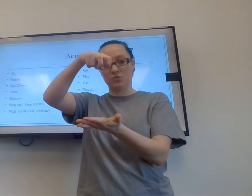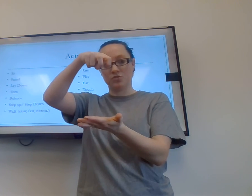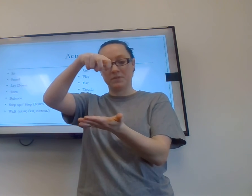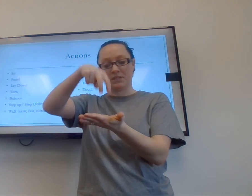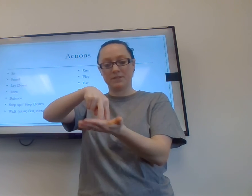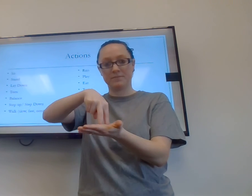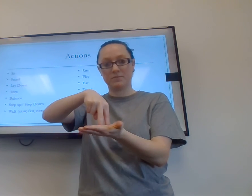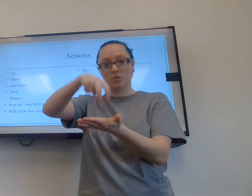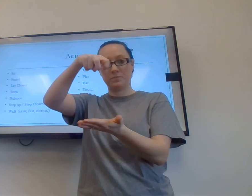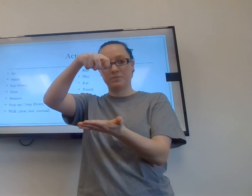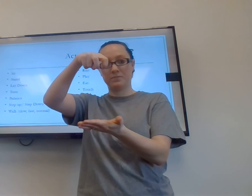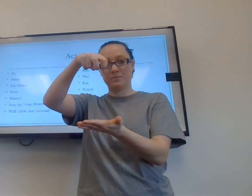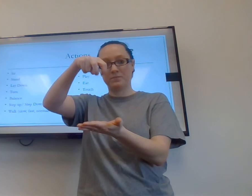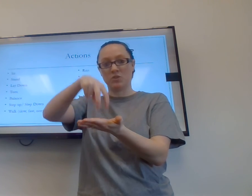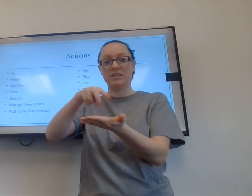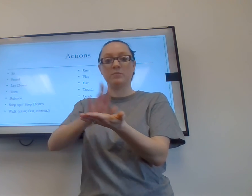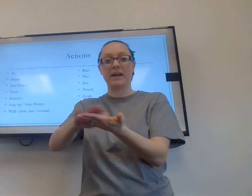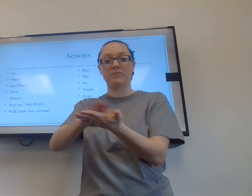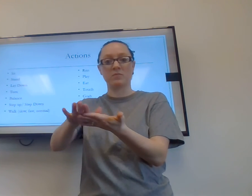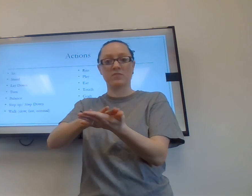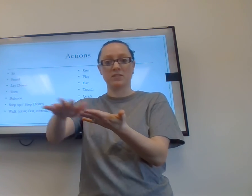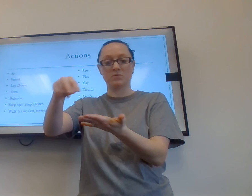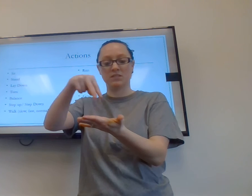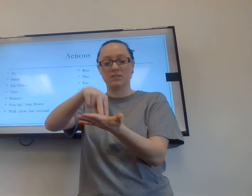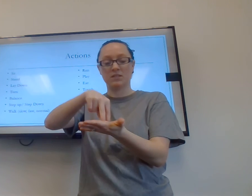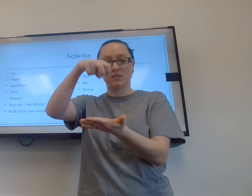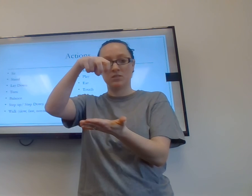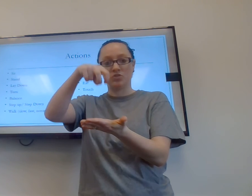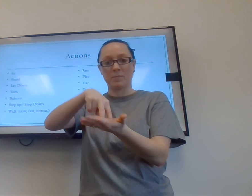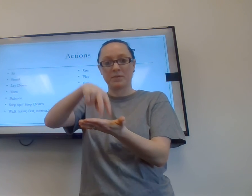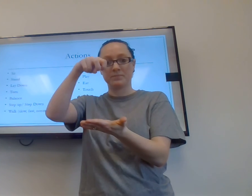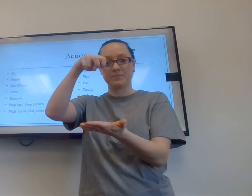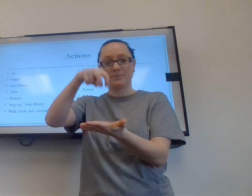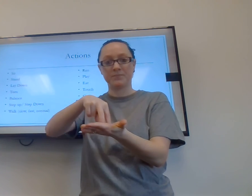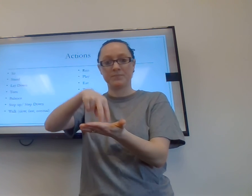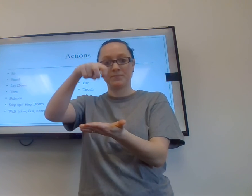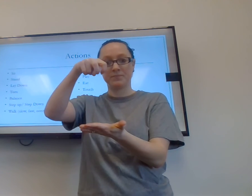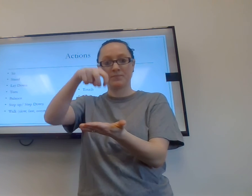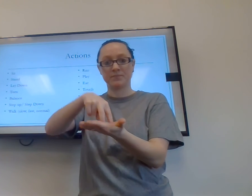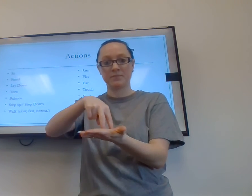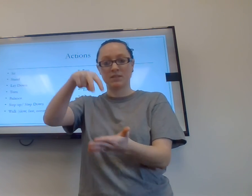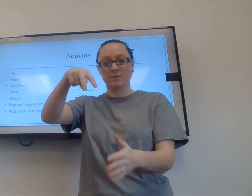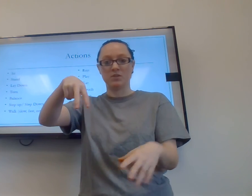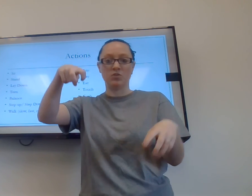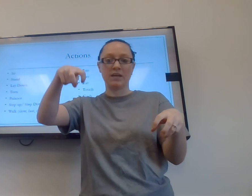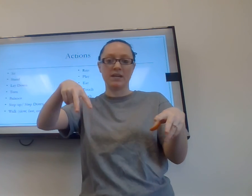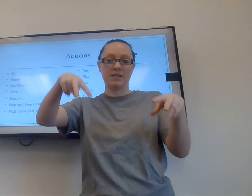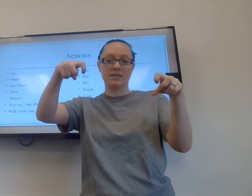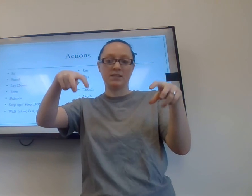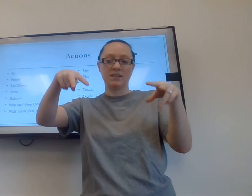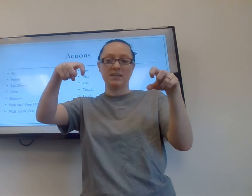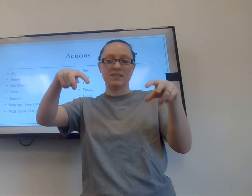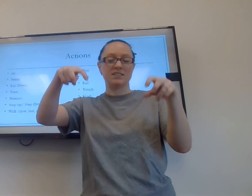Jump like that. Woo. You need the platform for this one. Jump. I mean, you can. This doesn't